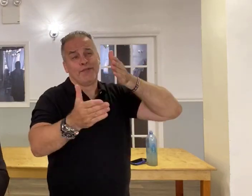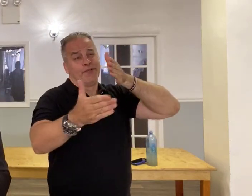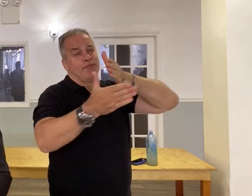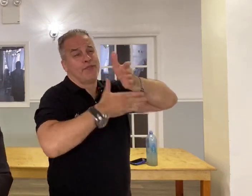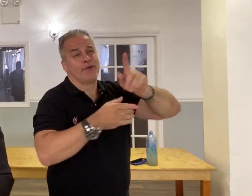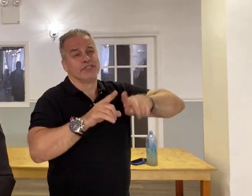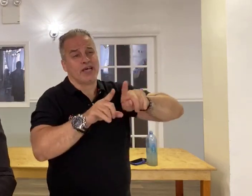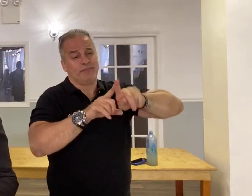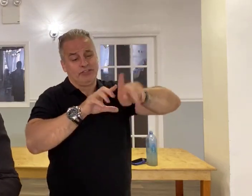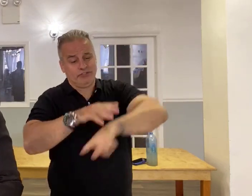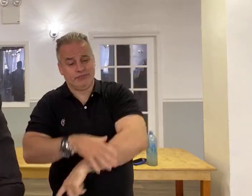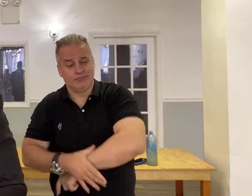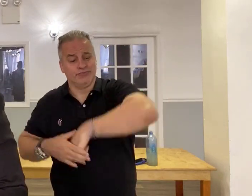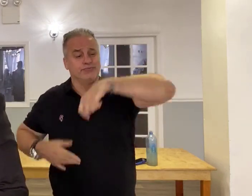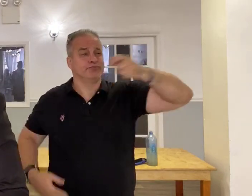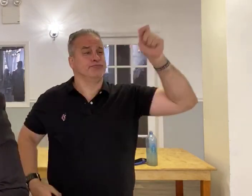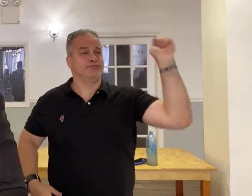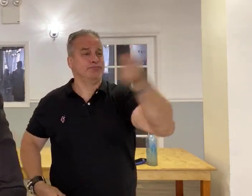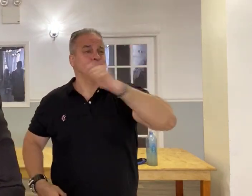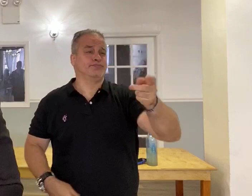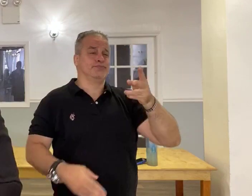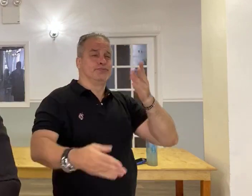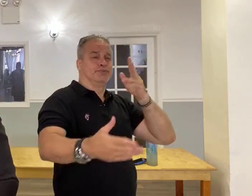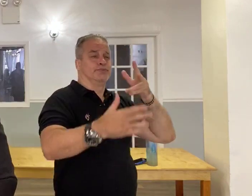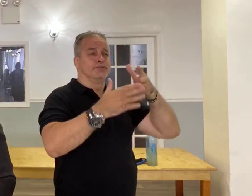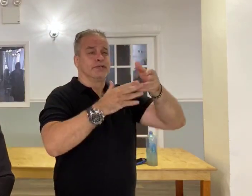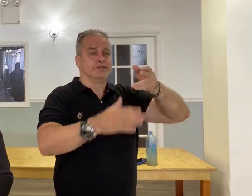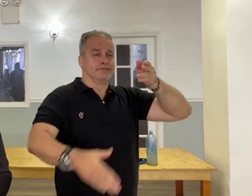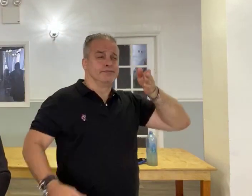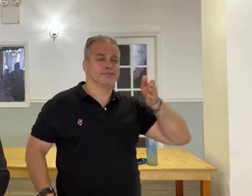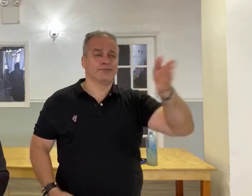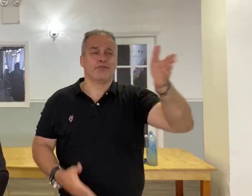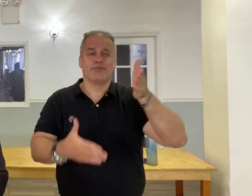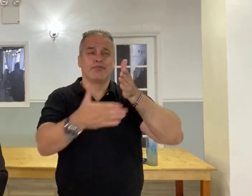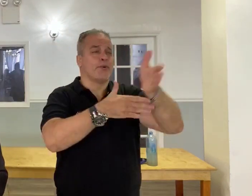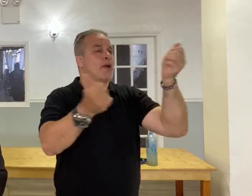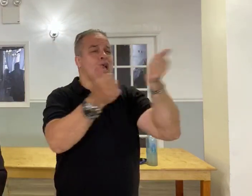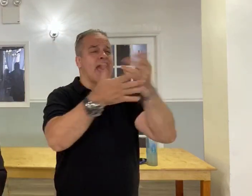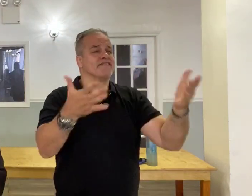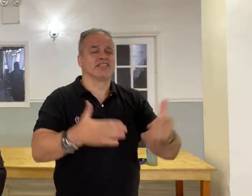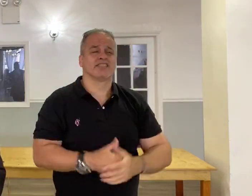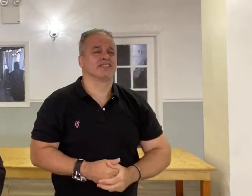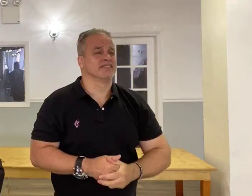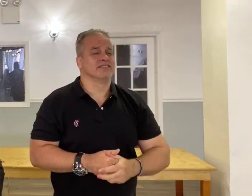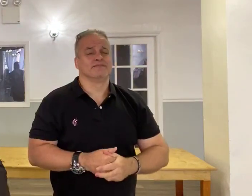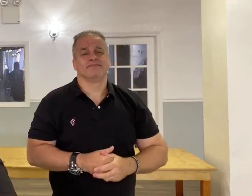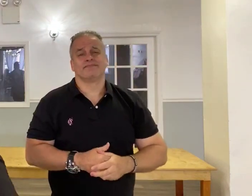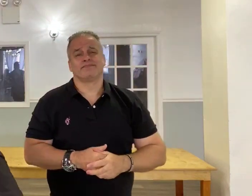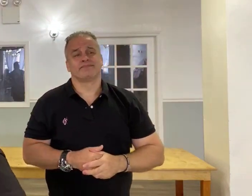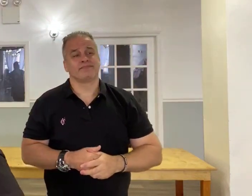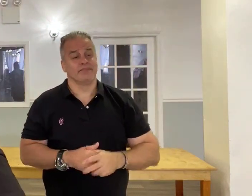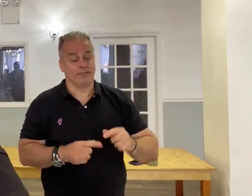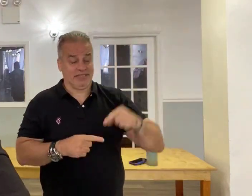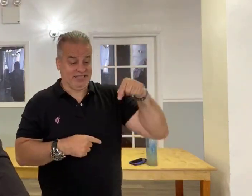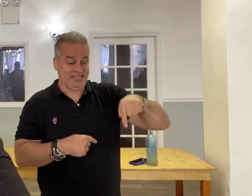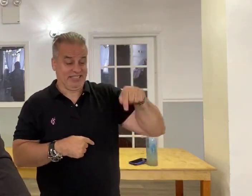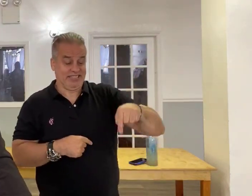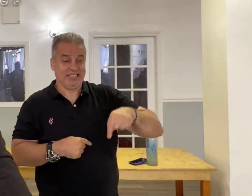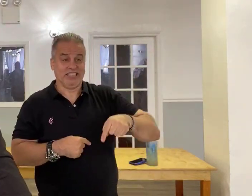But this scripture kind of stands out just a bit because, let's just say, it's